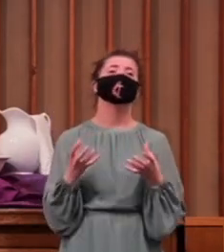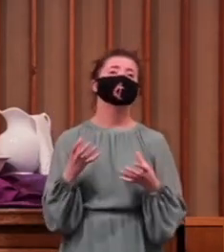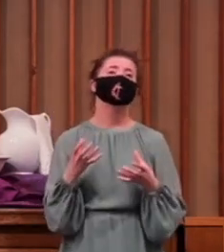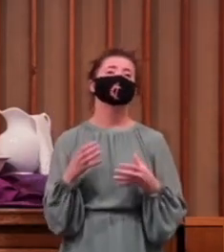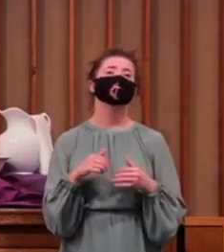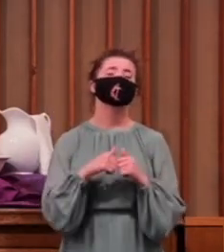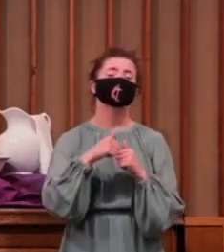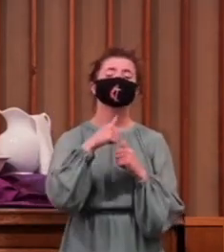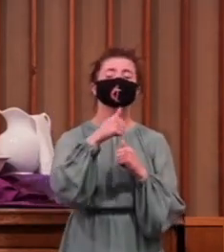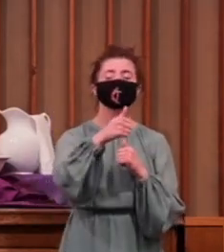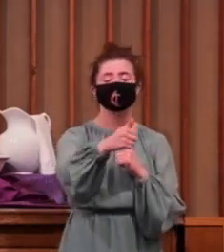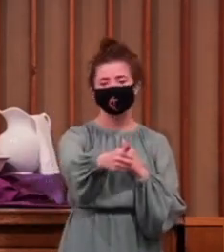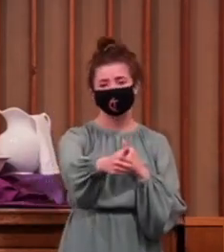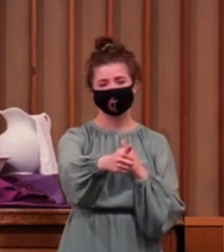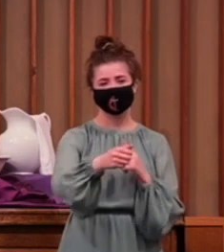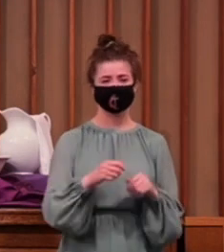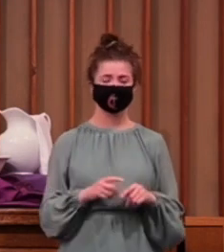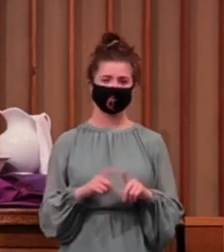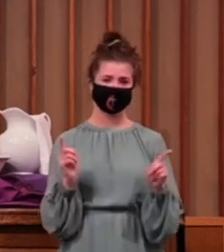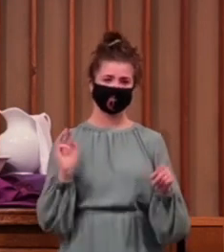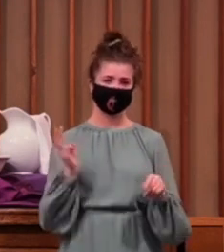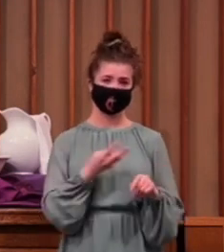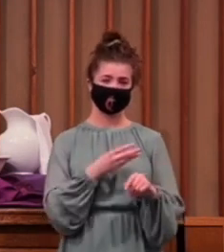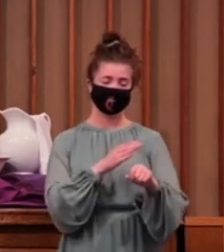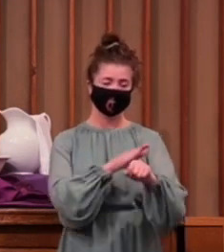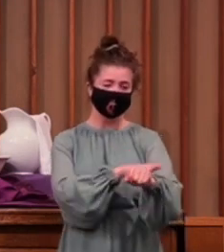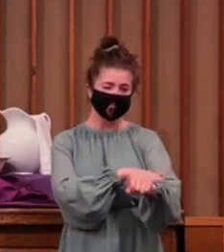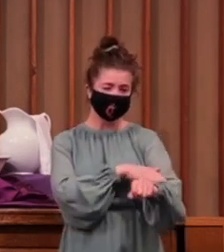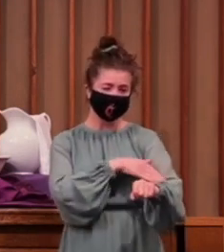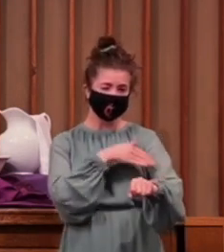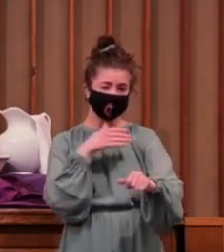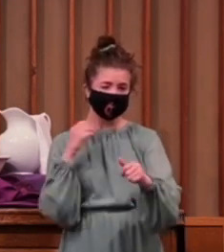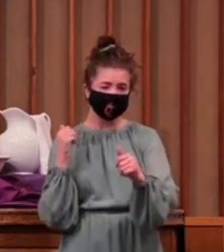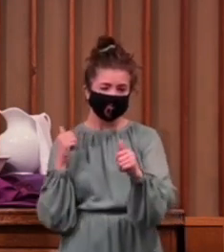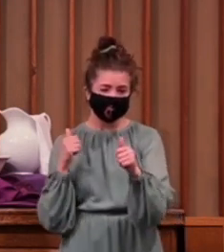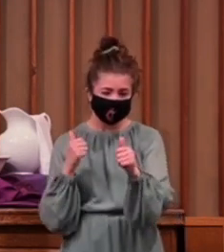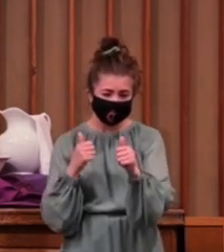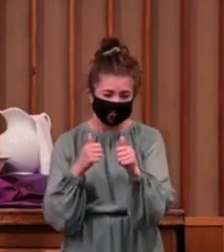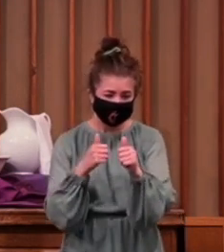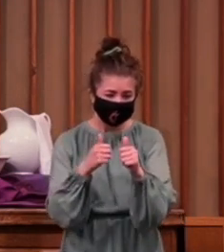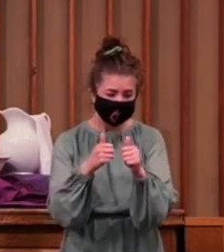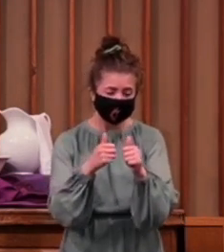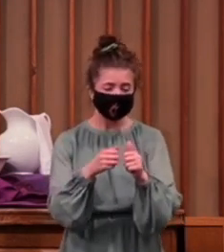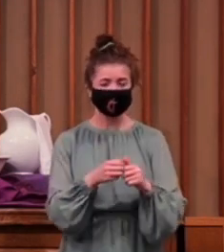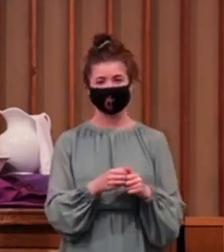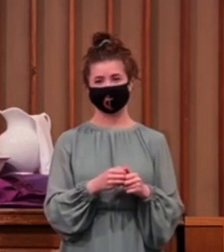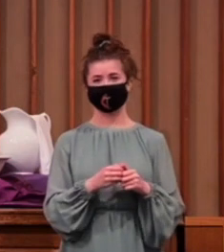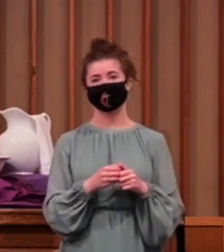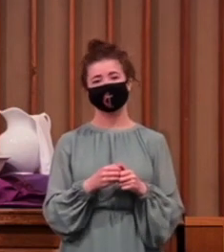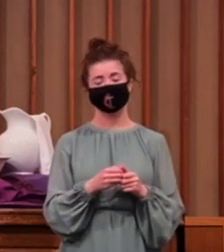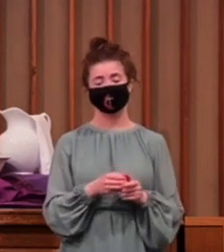road from here. But we're slowly making our way back to it, ever so